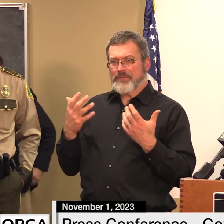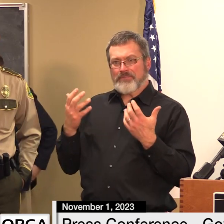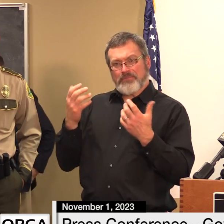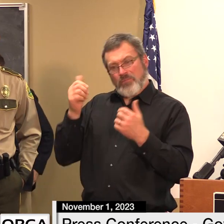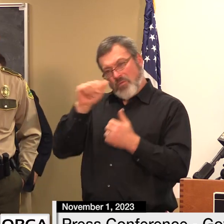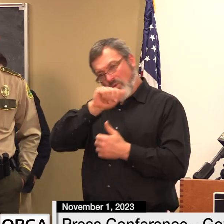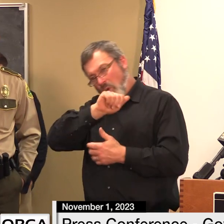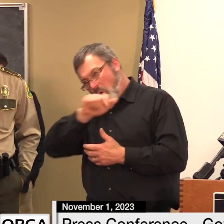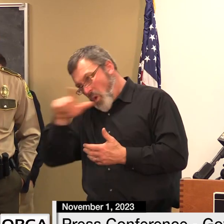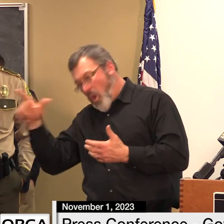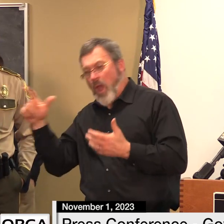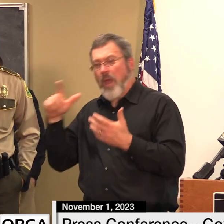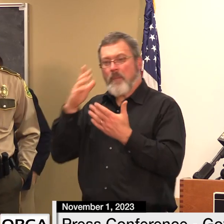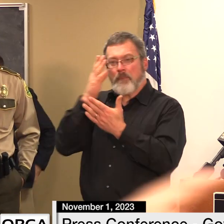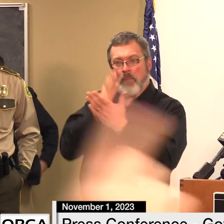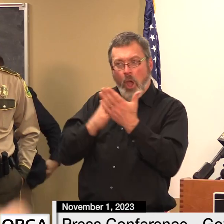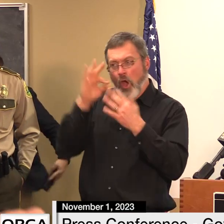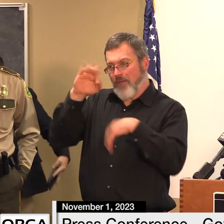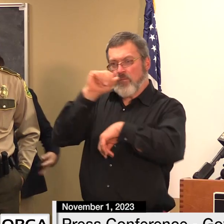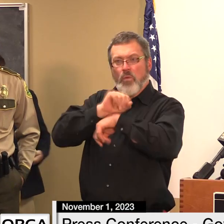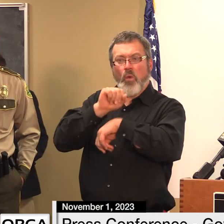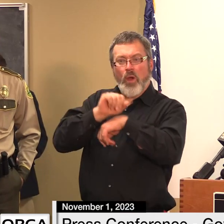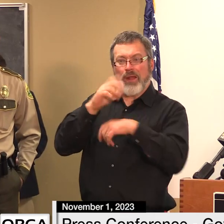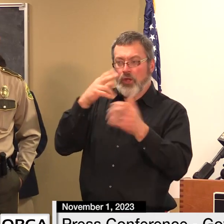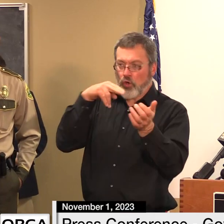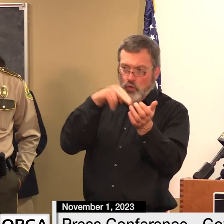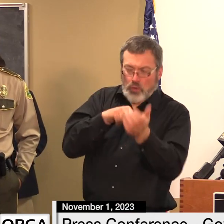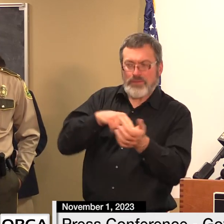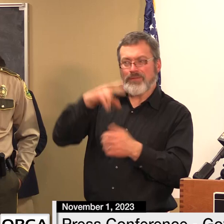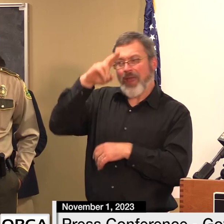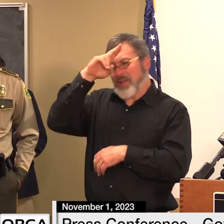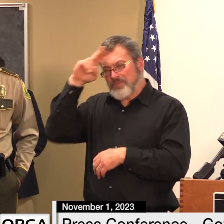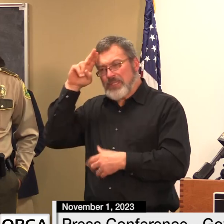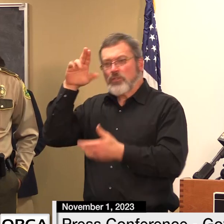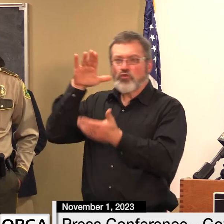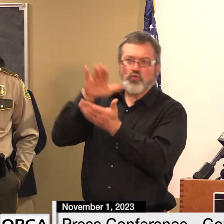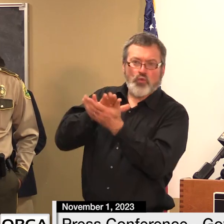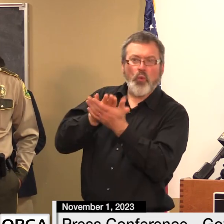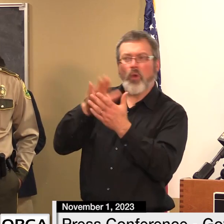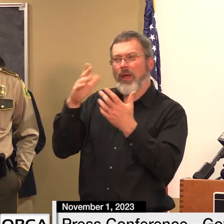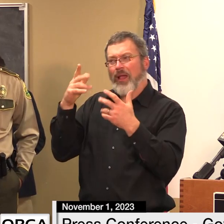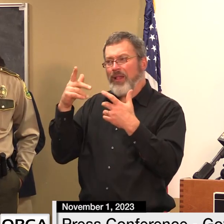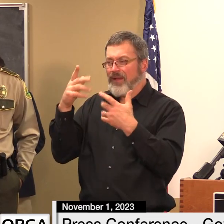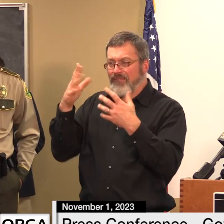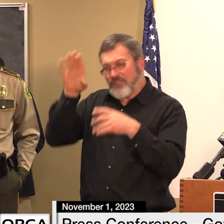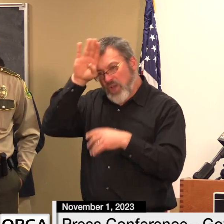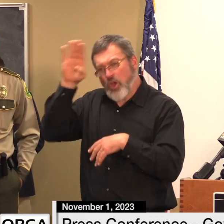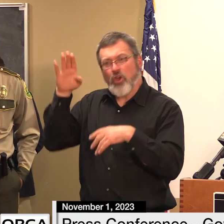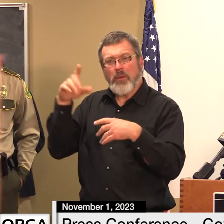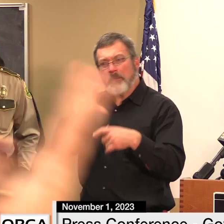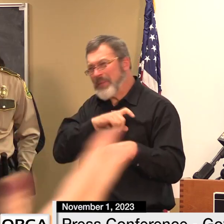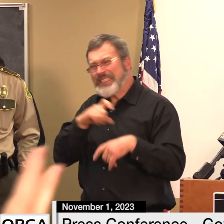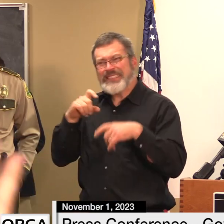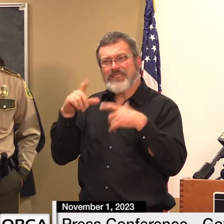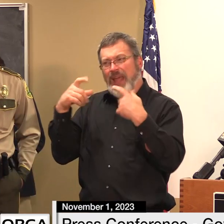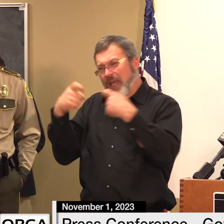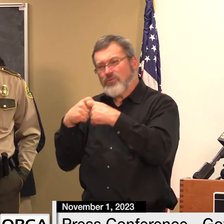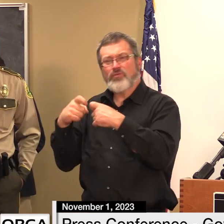in Vermont is impacted, whether we're talking about the trades, whether it's carpenters or electricians or plumbers